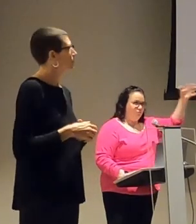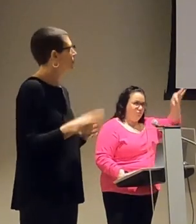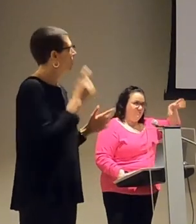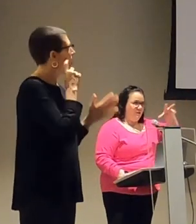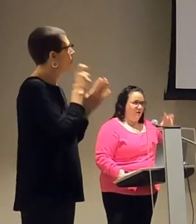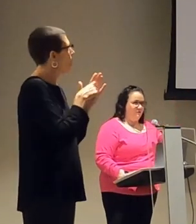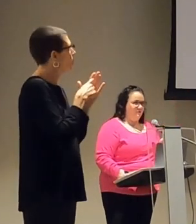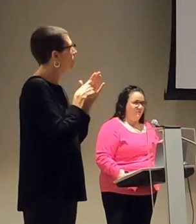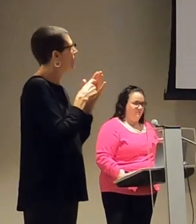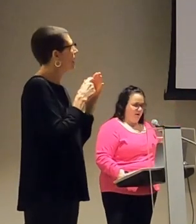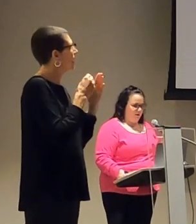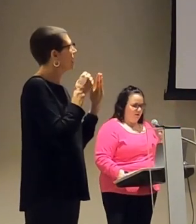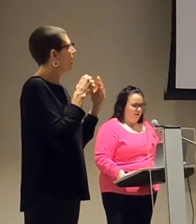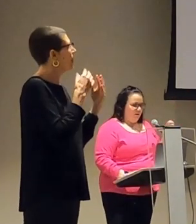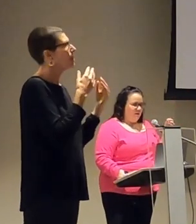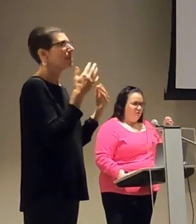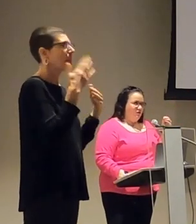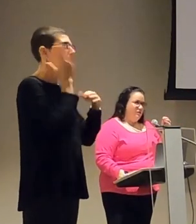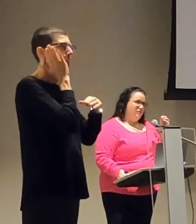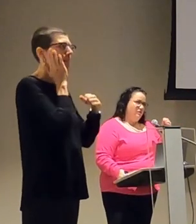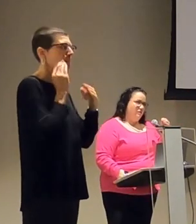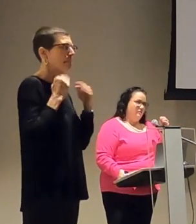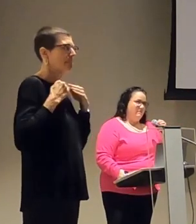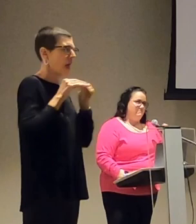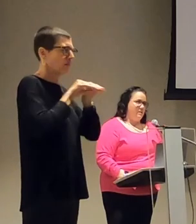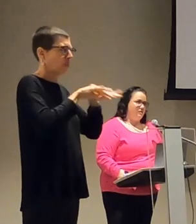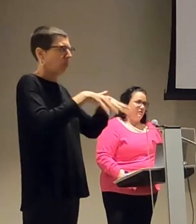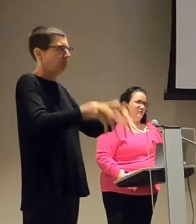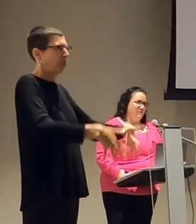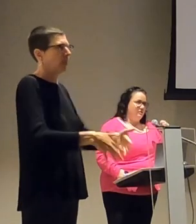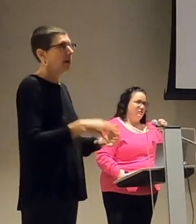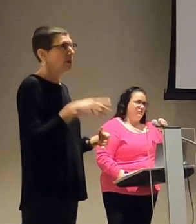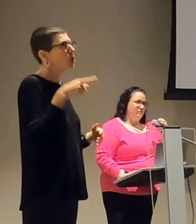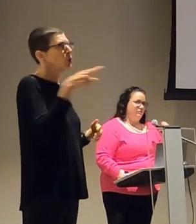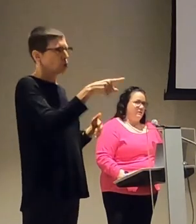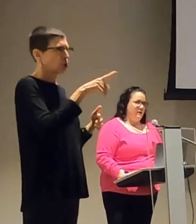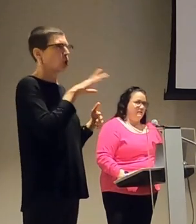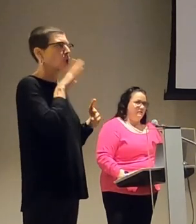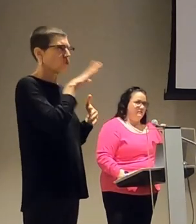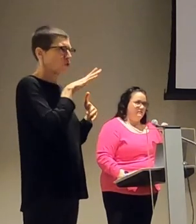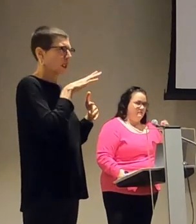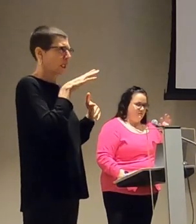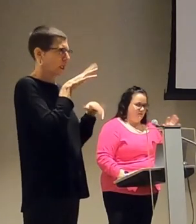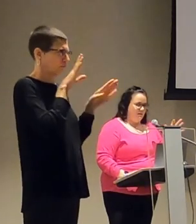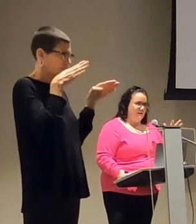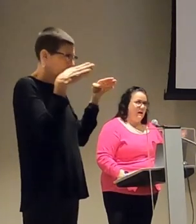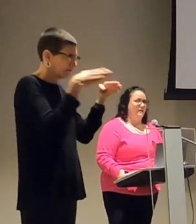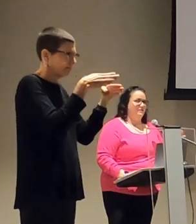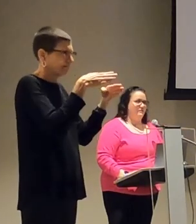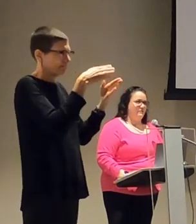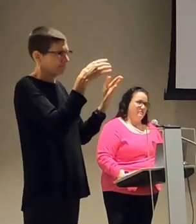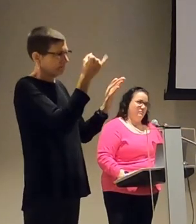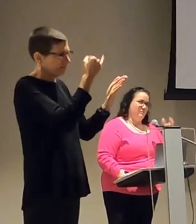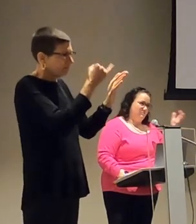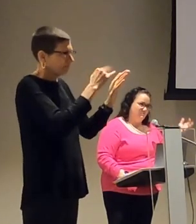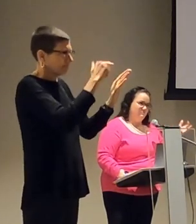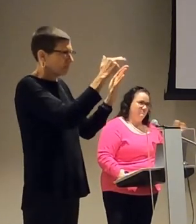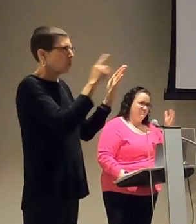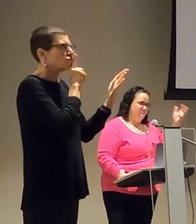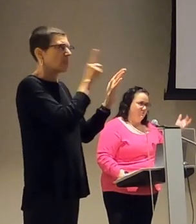it kind of dripping off of the bed. She took great measure to create an